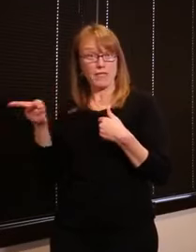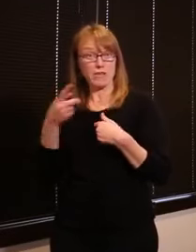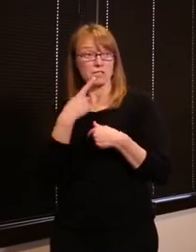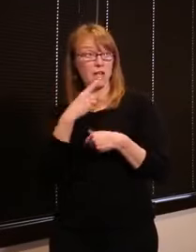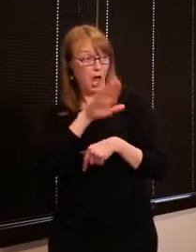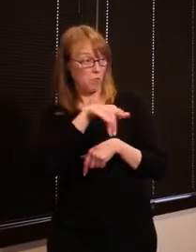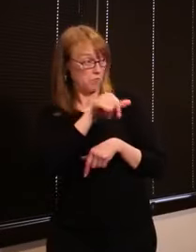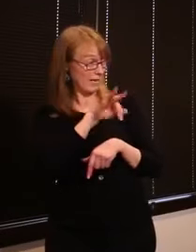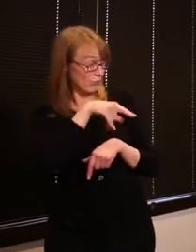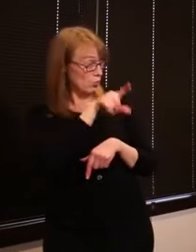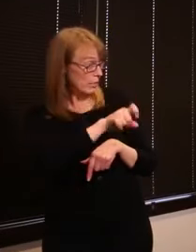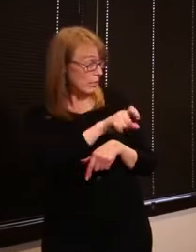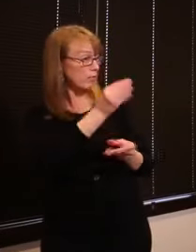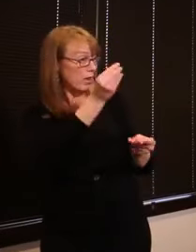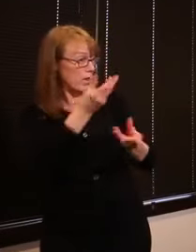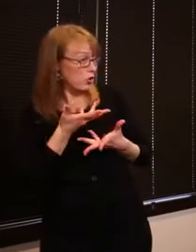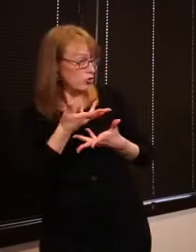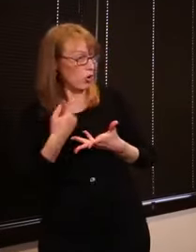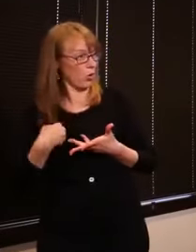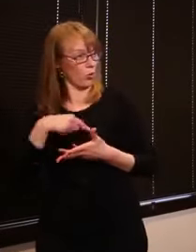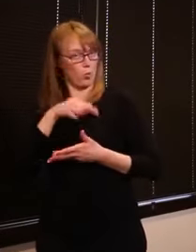and we'll get to work on them right away.